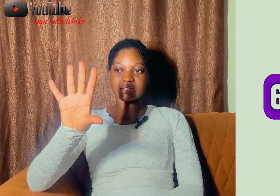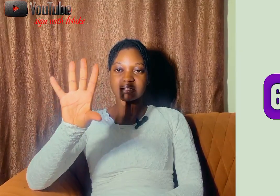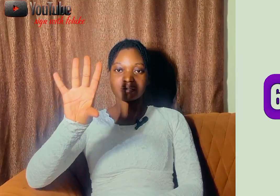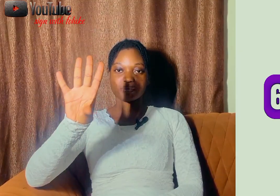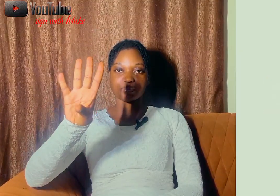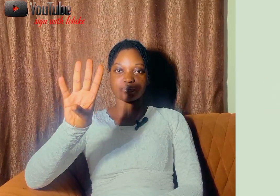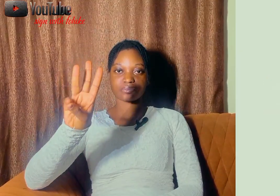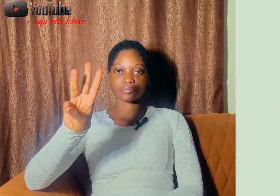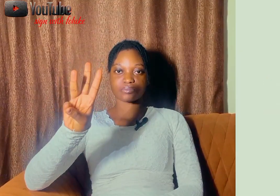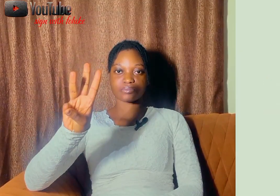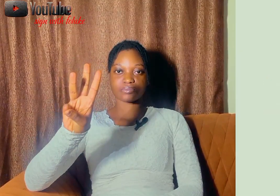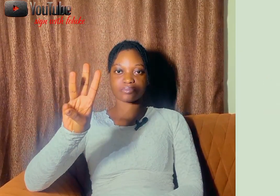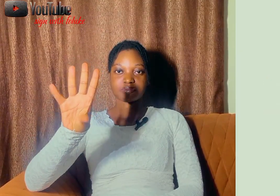6,